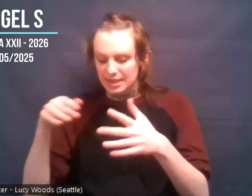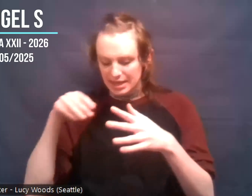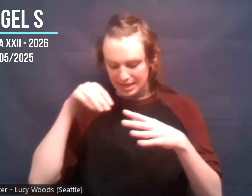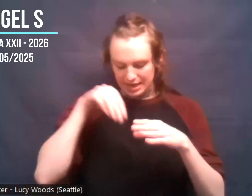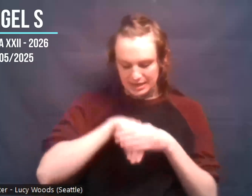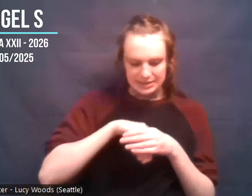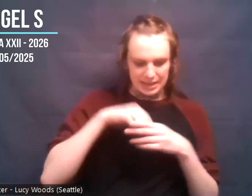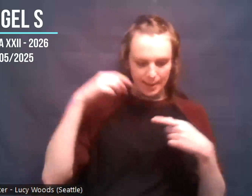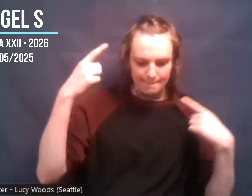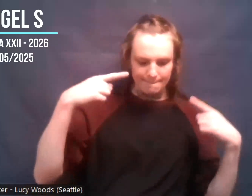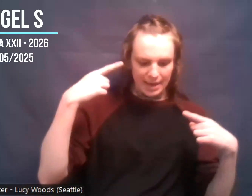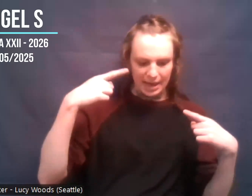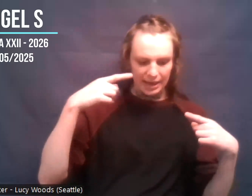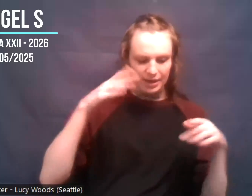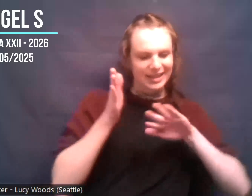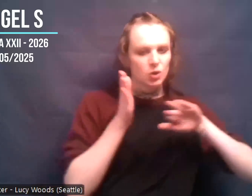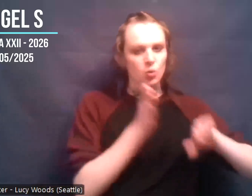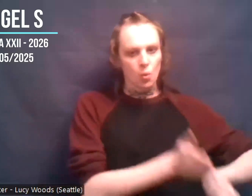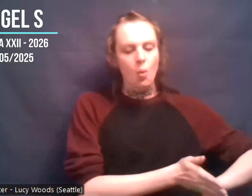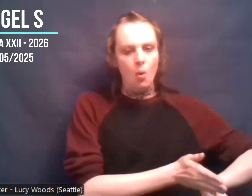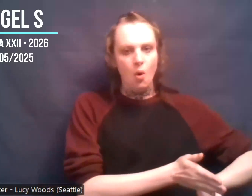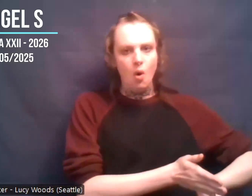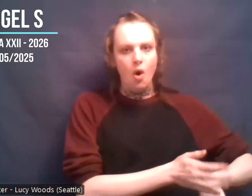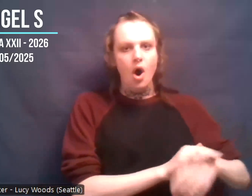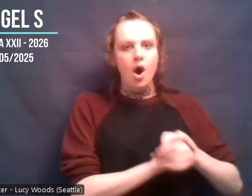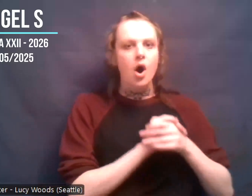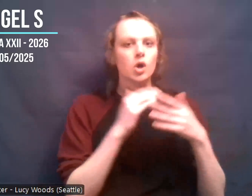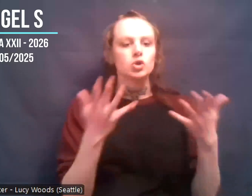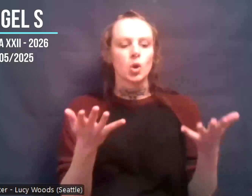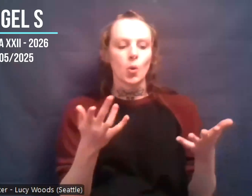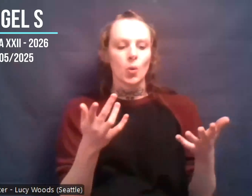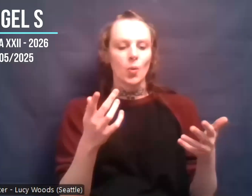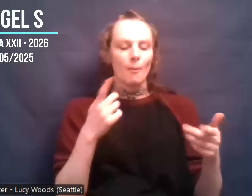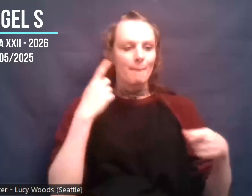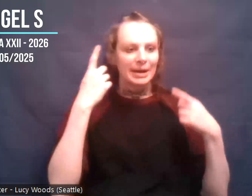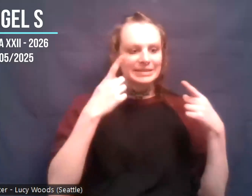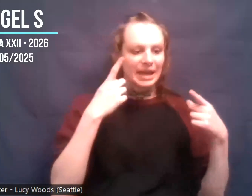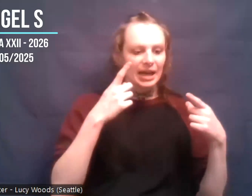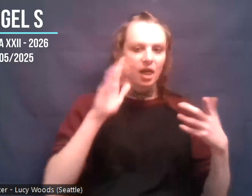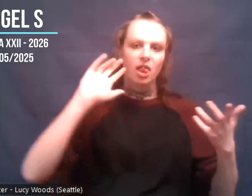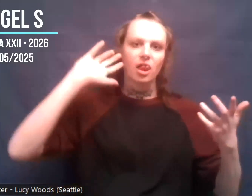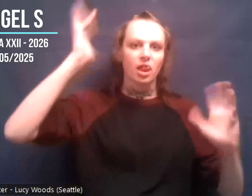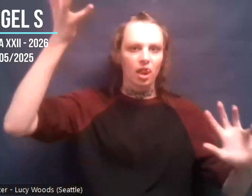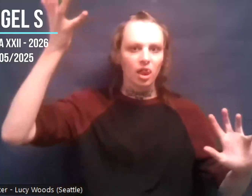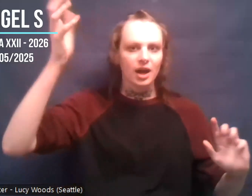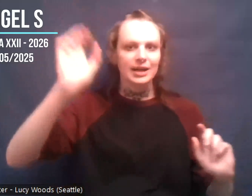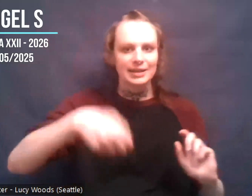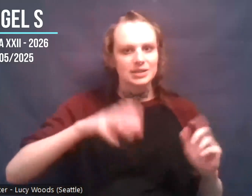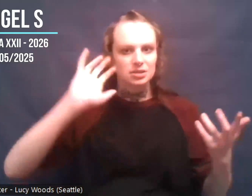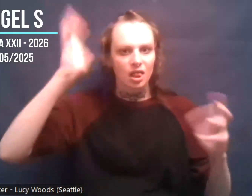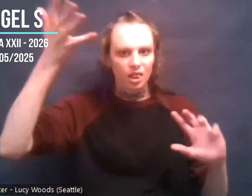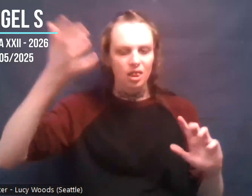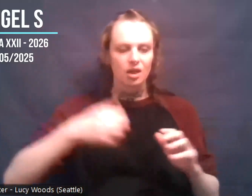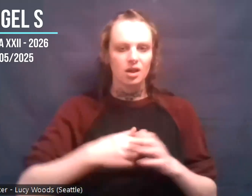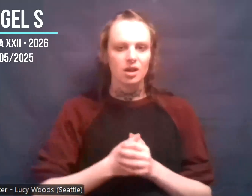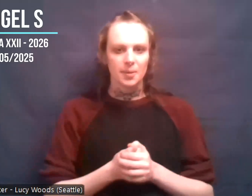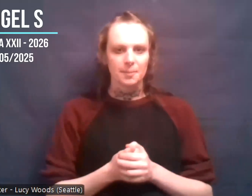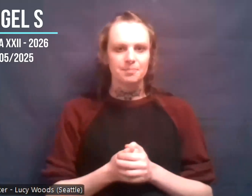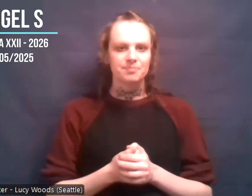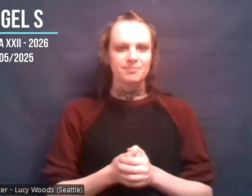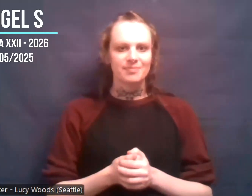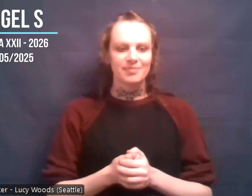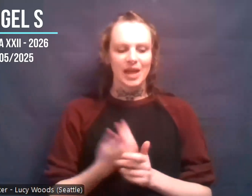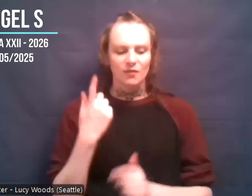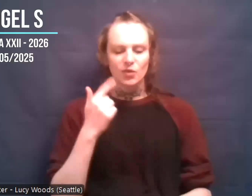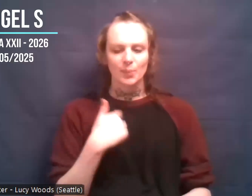Everything inside my head, inside my soul, inside my mind was messed up. Um, and it was clear to me that my